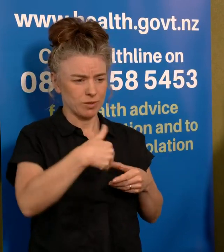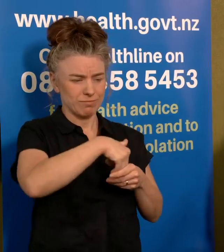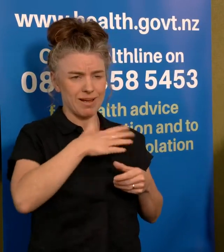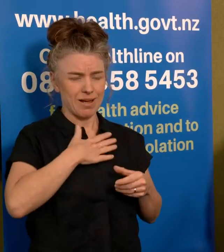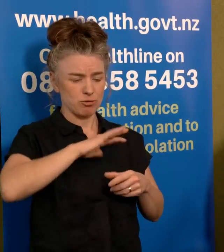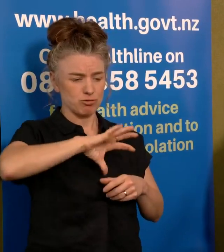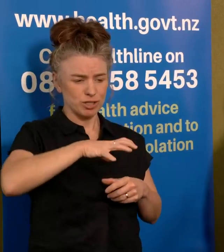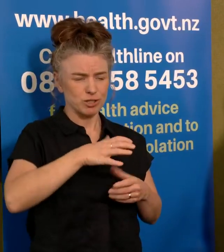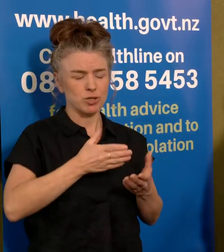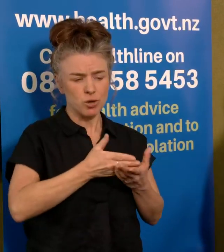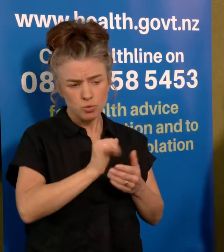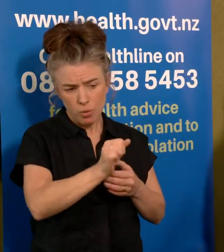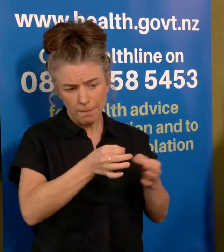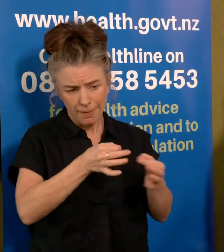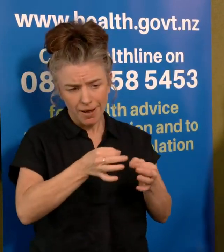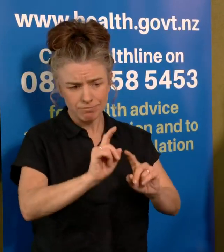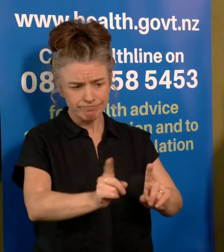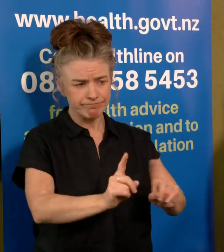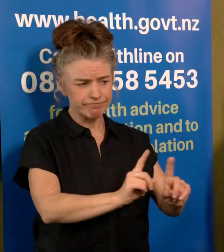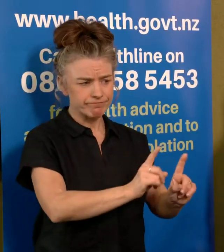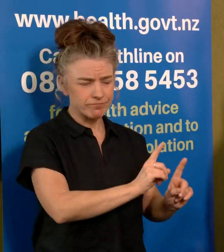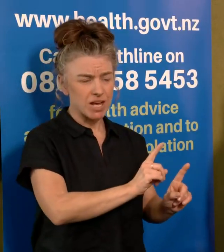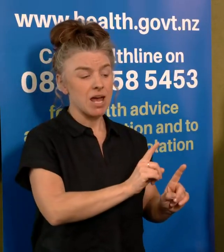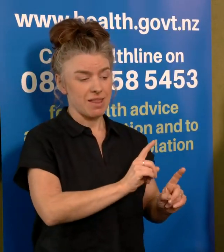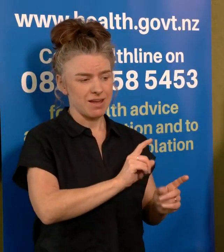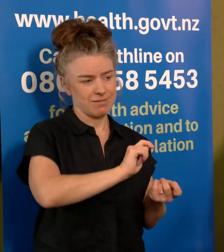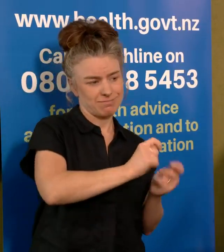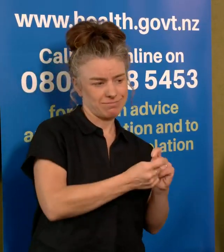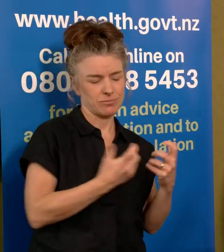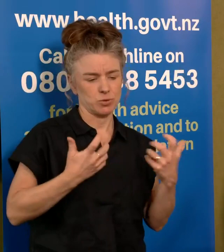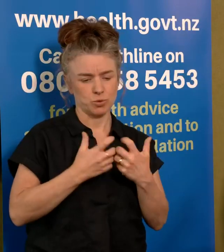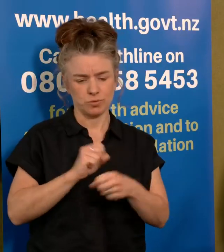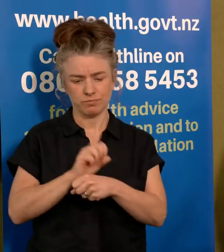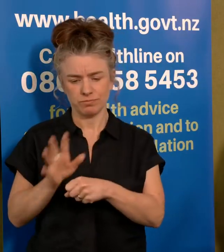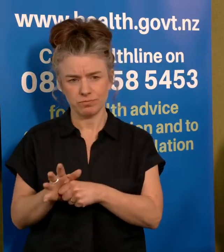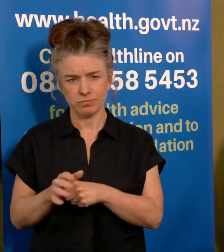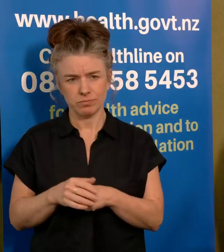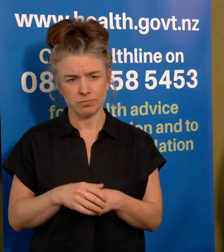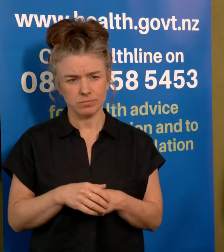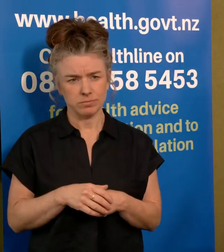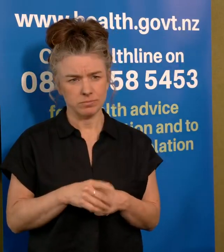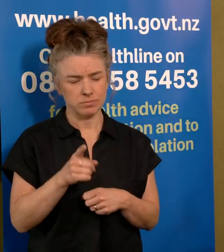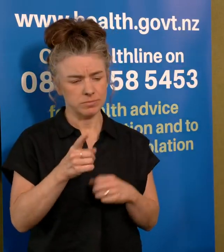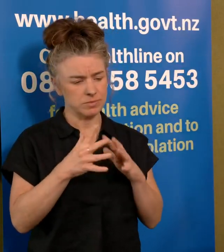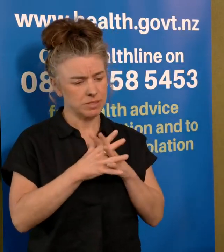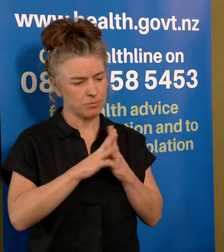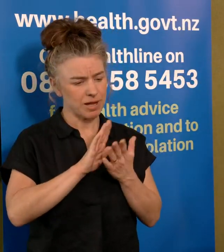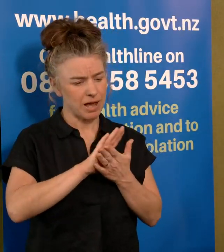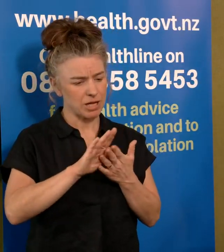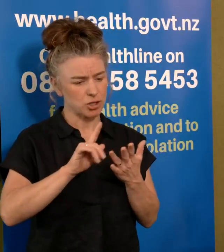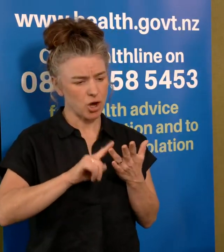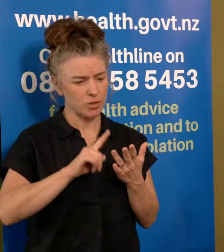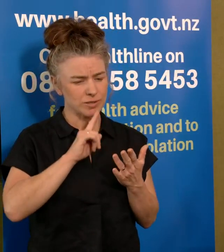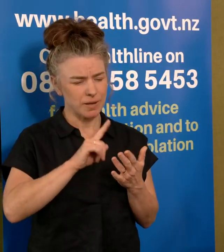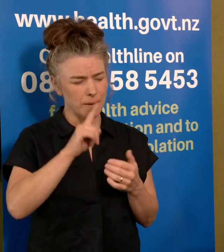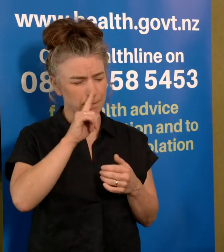to go over the plans that they have in place already and adapt these for COVID-19. The World Health Organisation is advising over 60s to